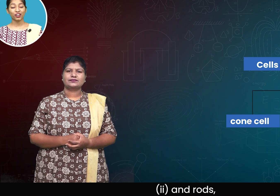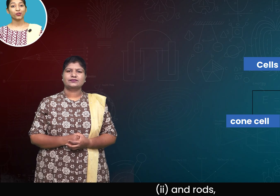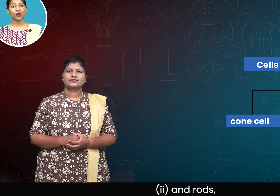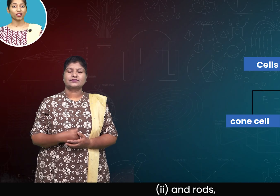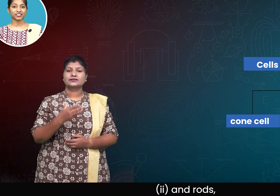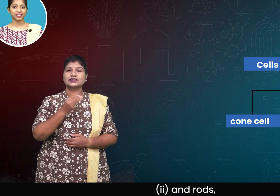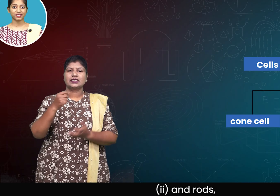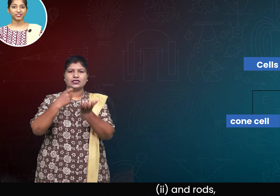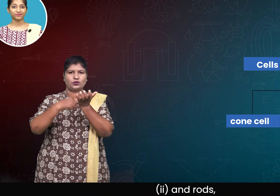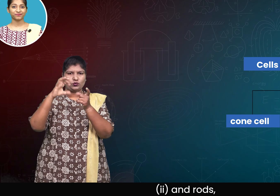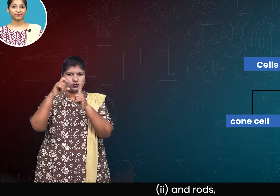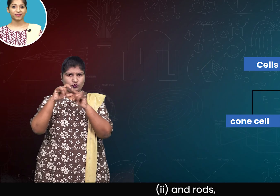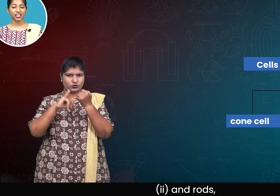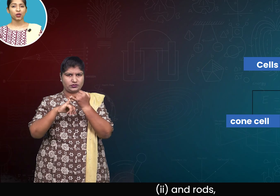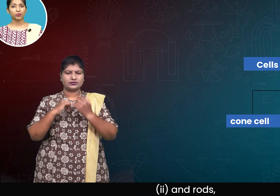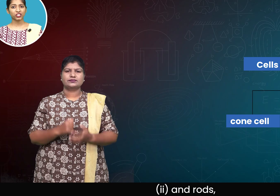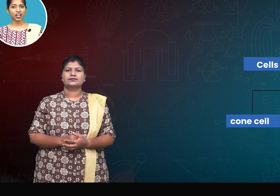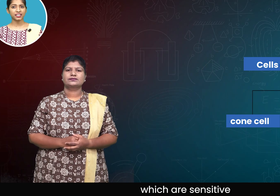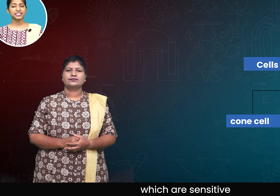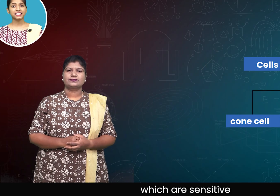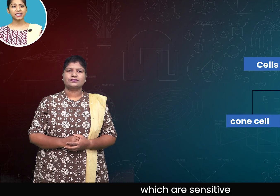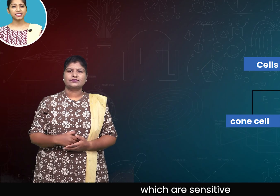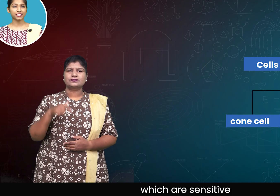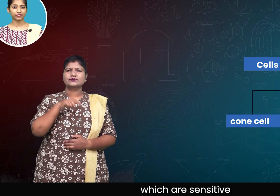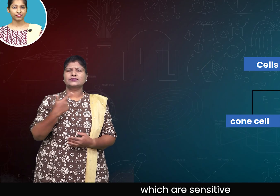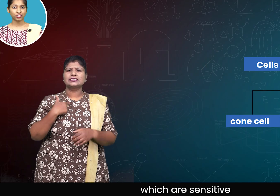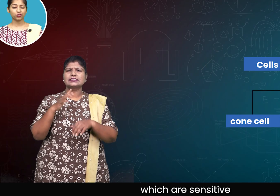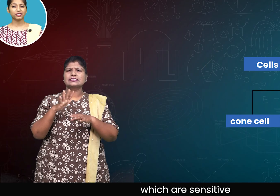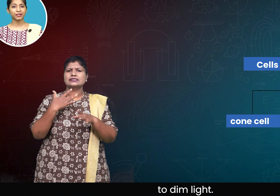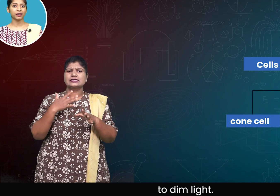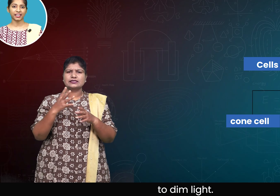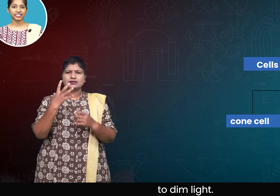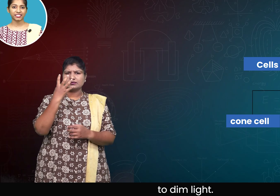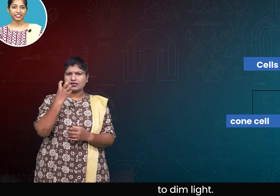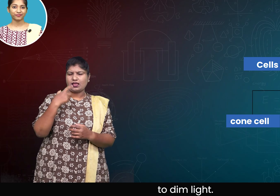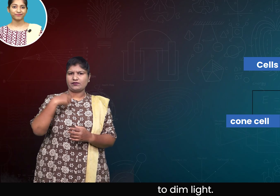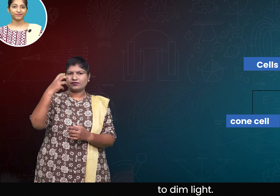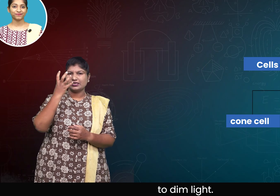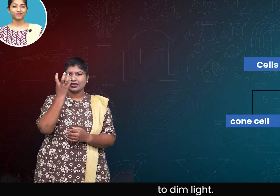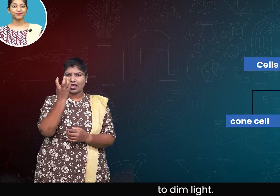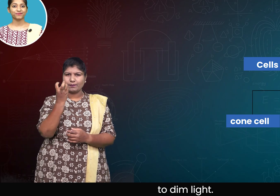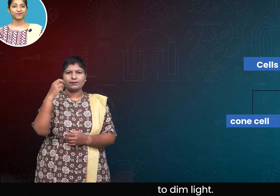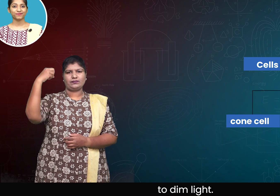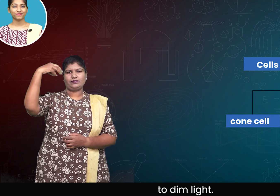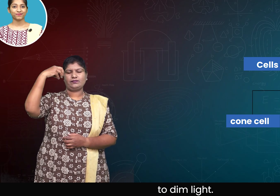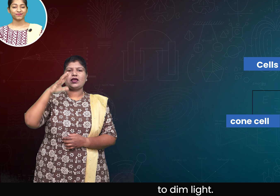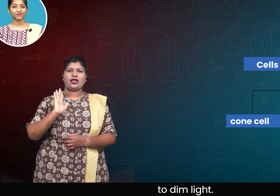and rods, which are sensitive to dim light.